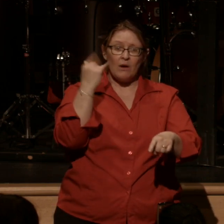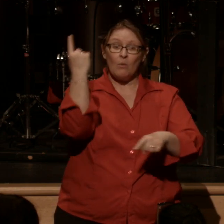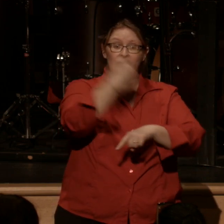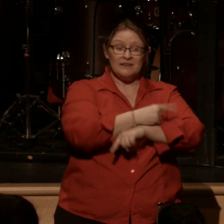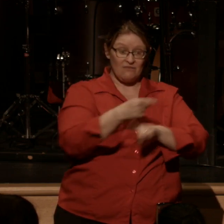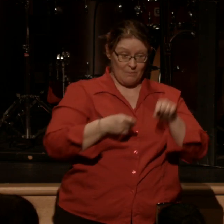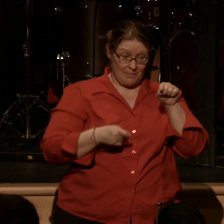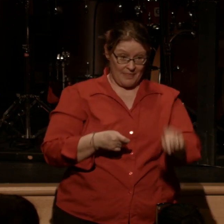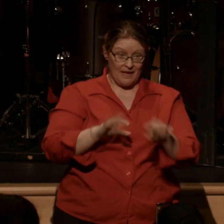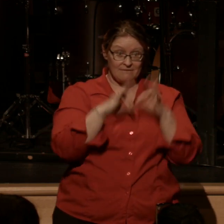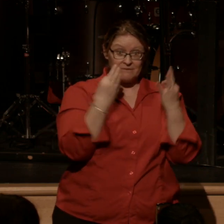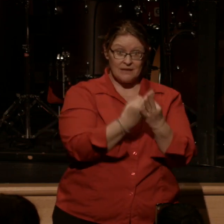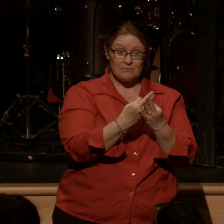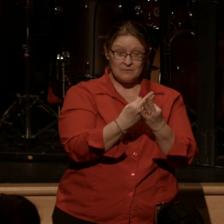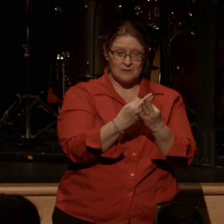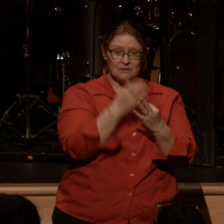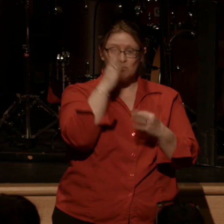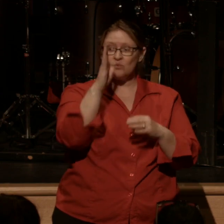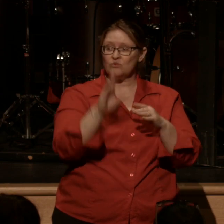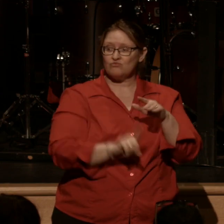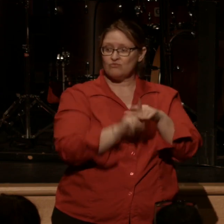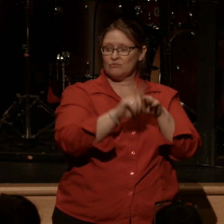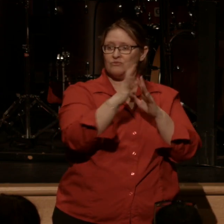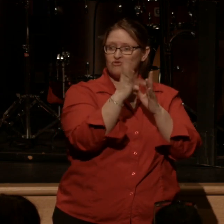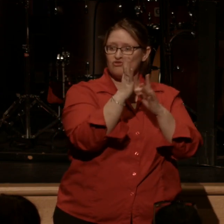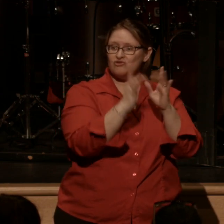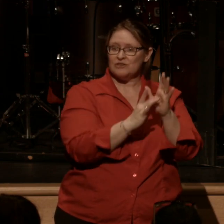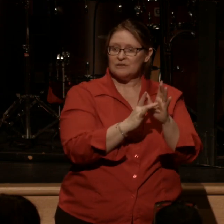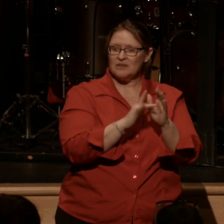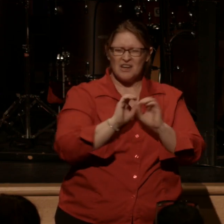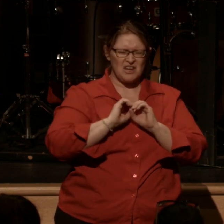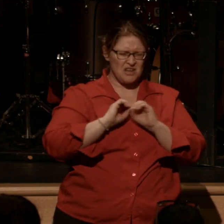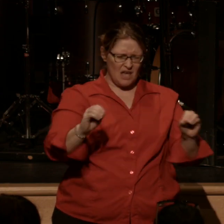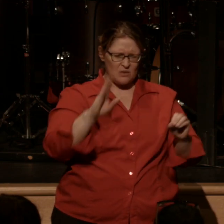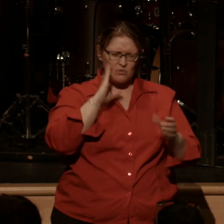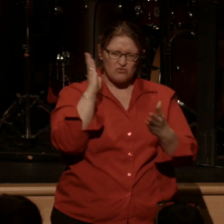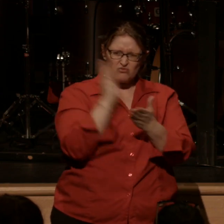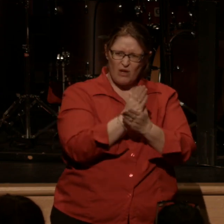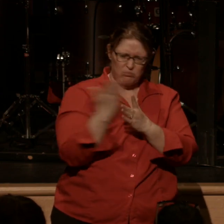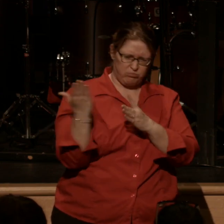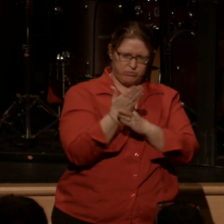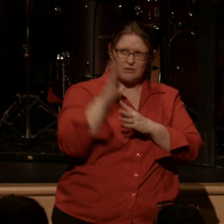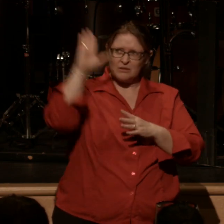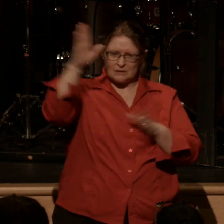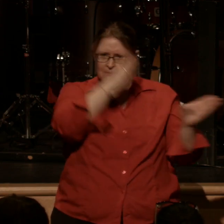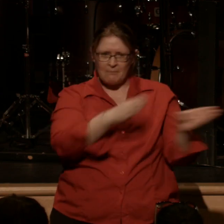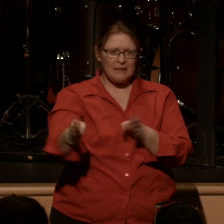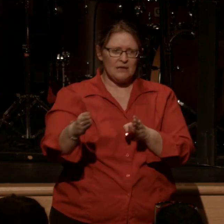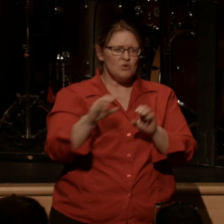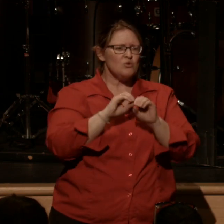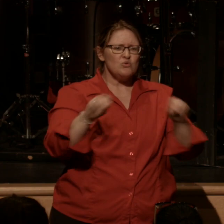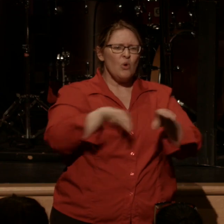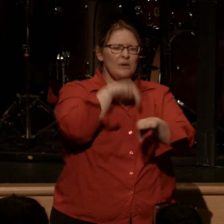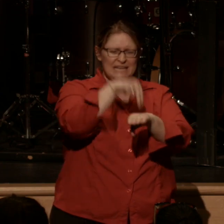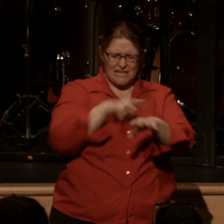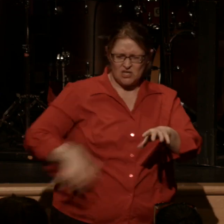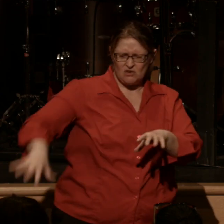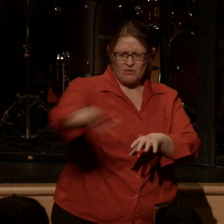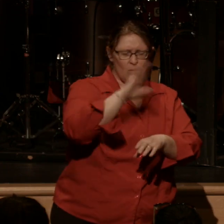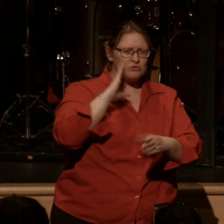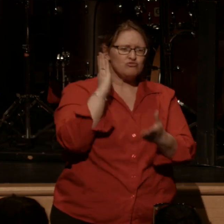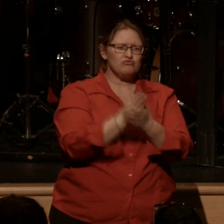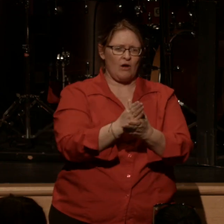comes Jesus. And nothing will stop or thwart the plan of God. No nation around you, Abraham, will be able to stop